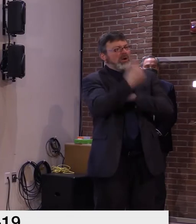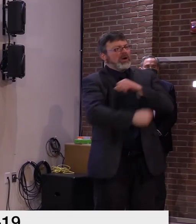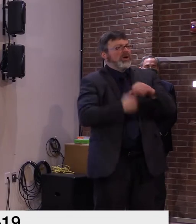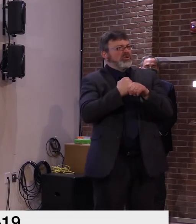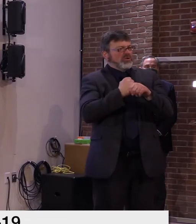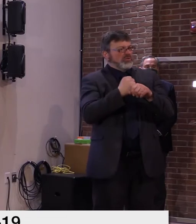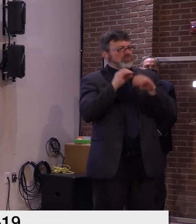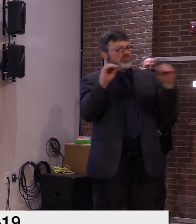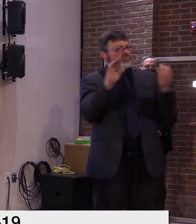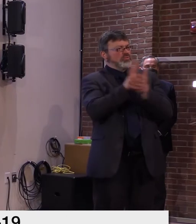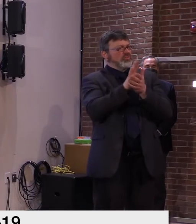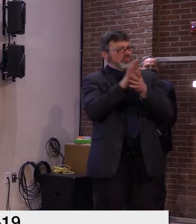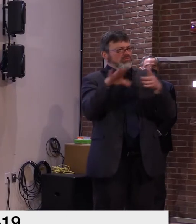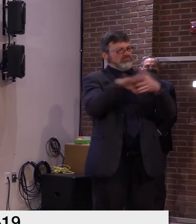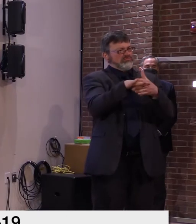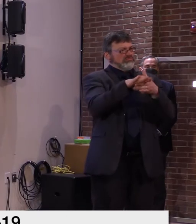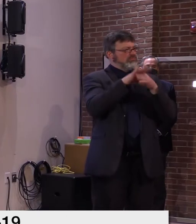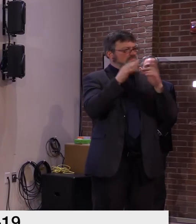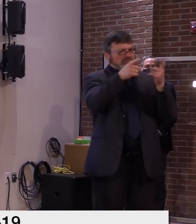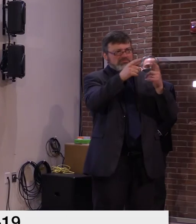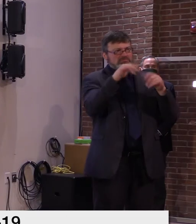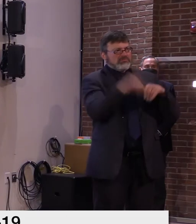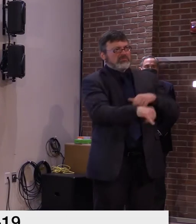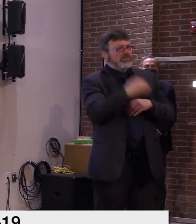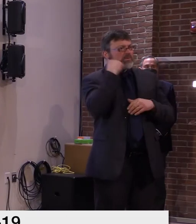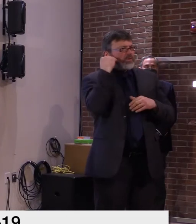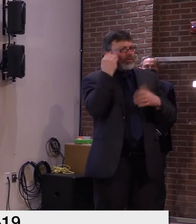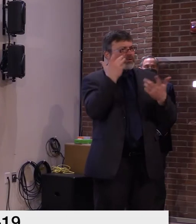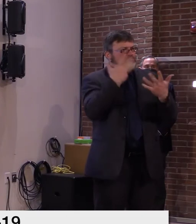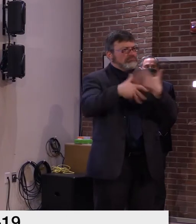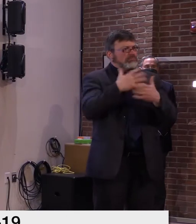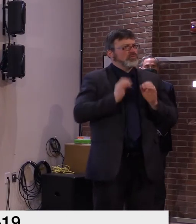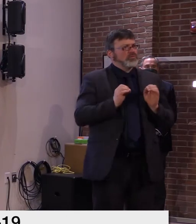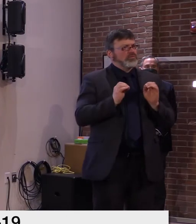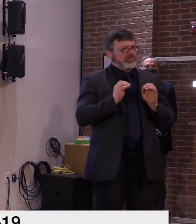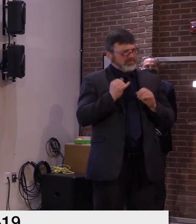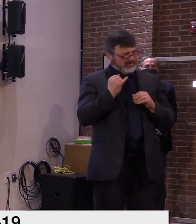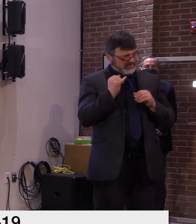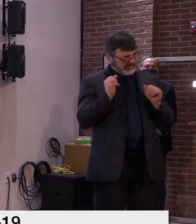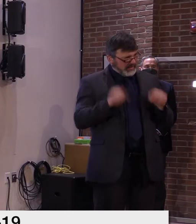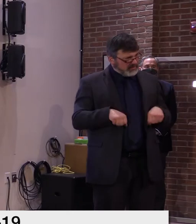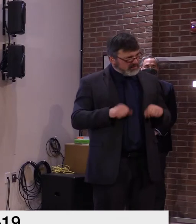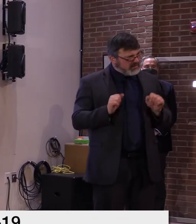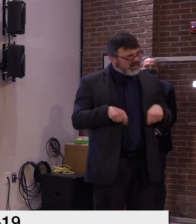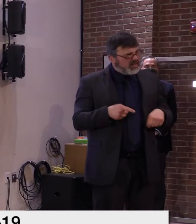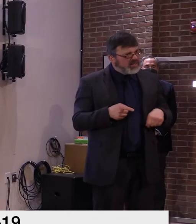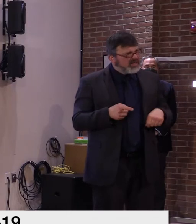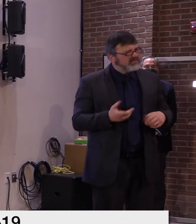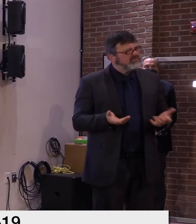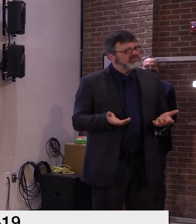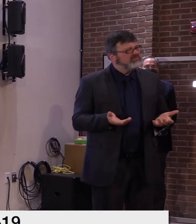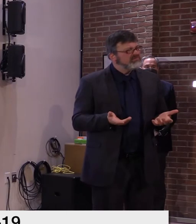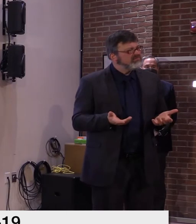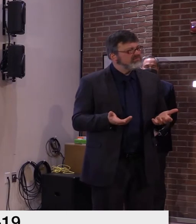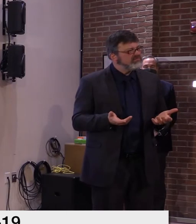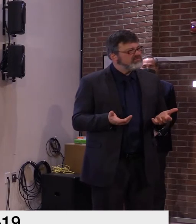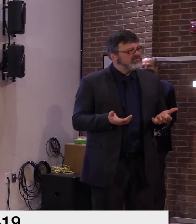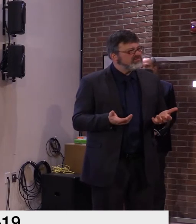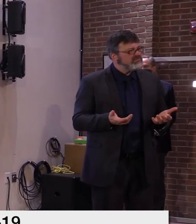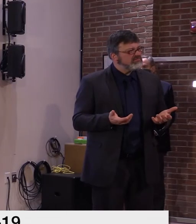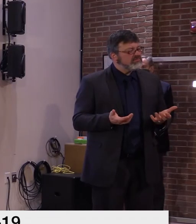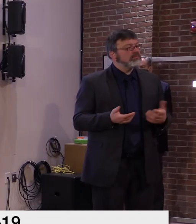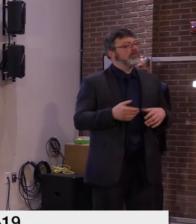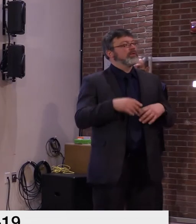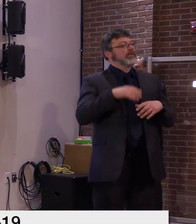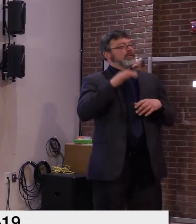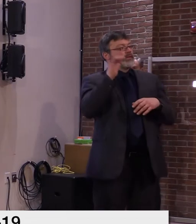formal, that come from being together with adult role models, teachers, youth workers, and peers. At this critical moment in